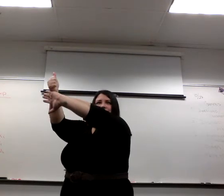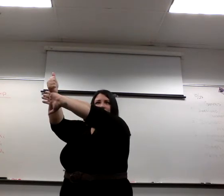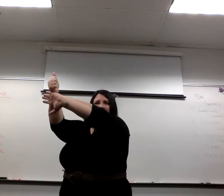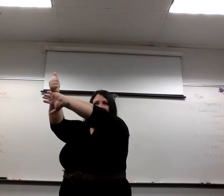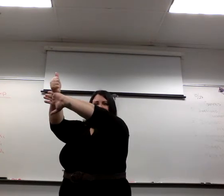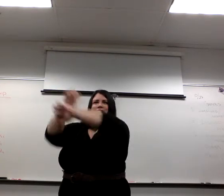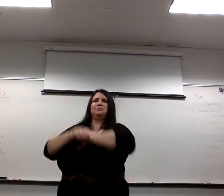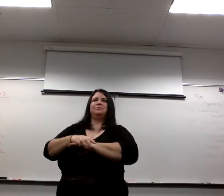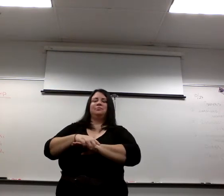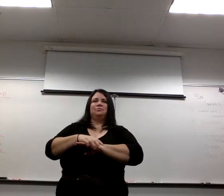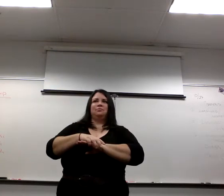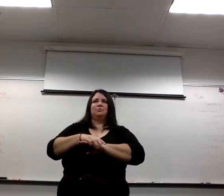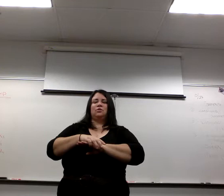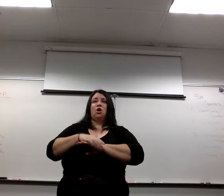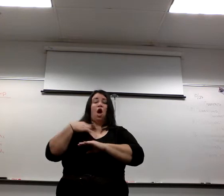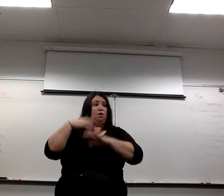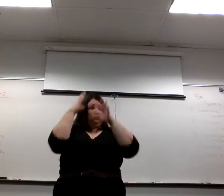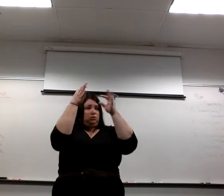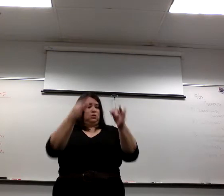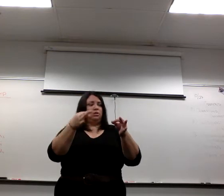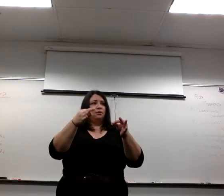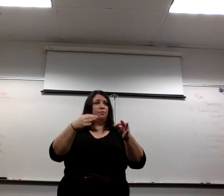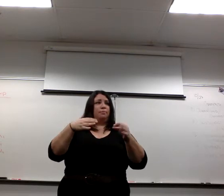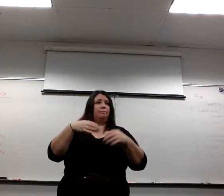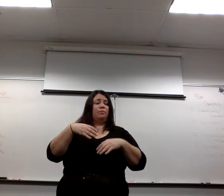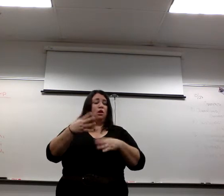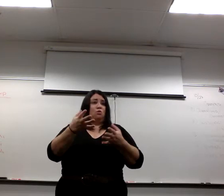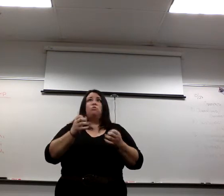And I decided that my goal was going to be to get to that statue.